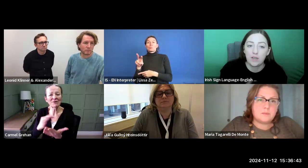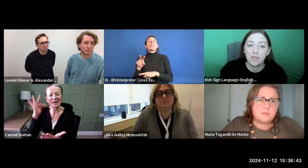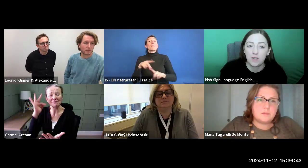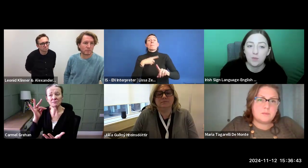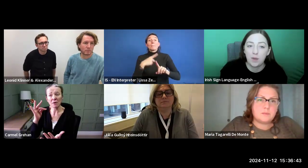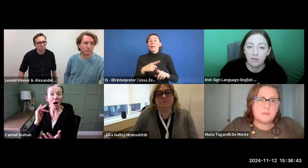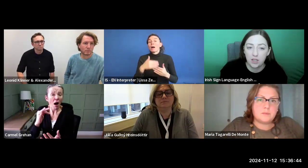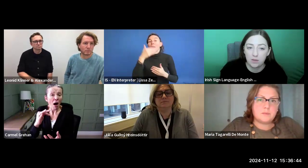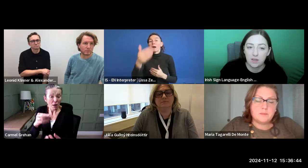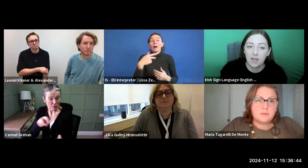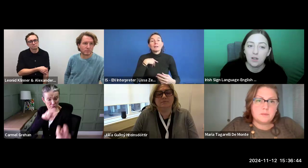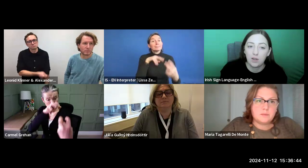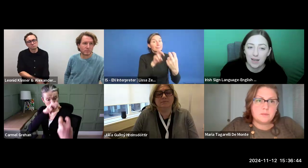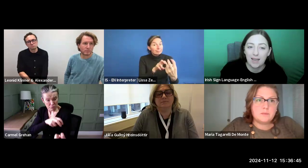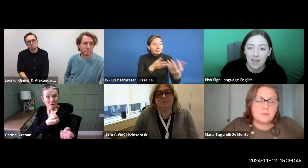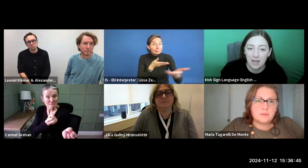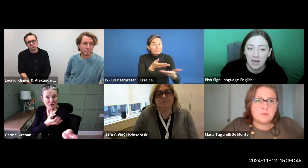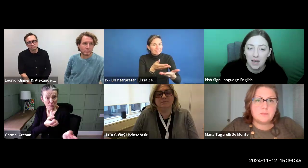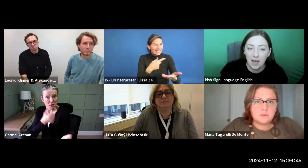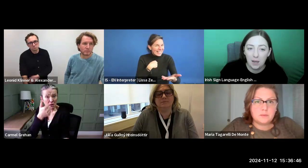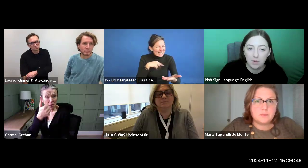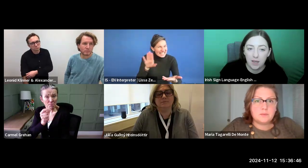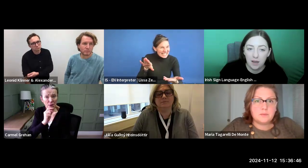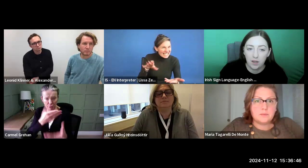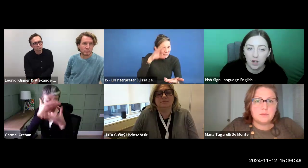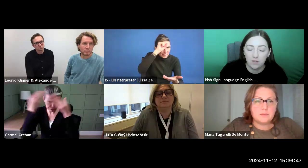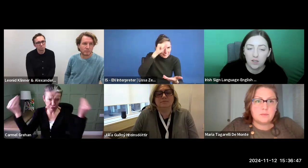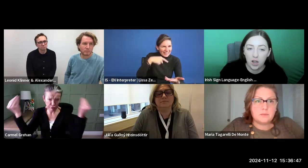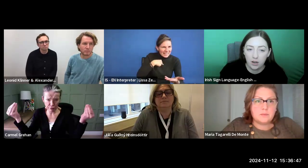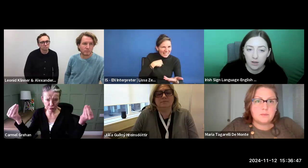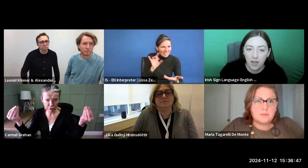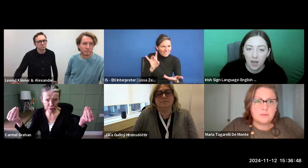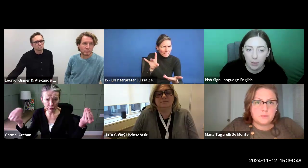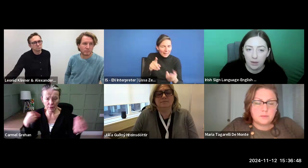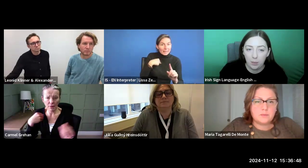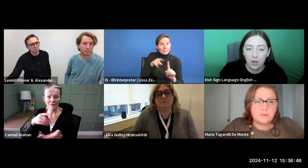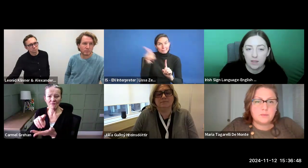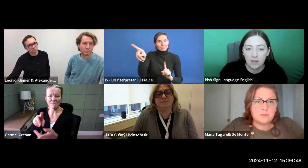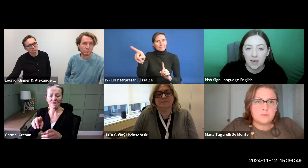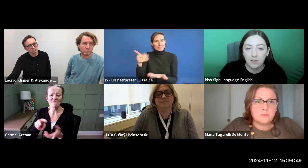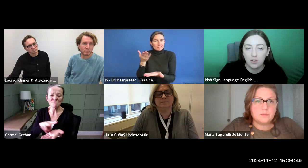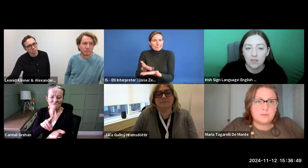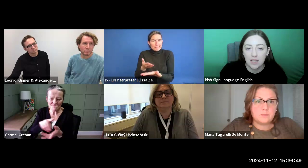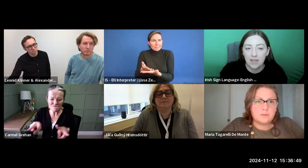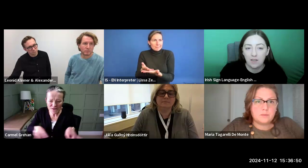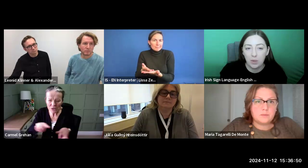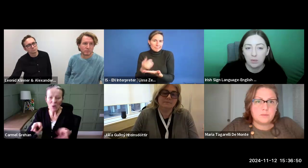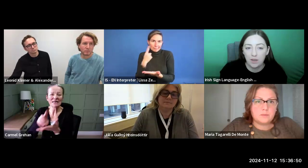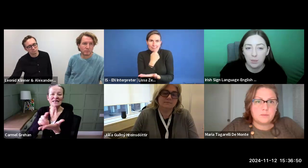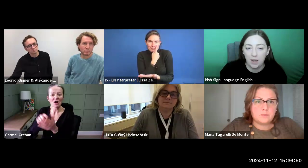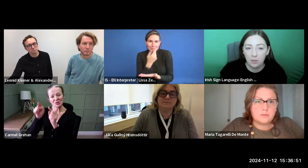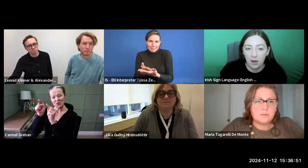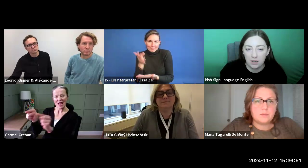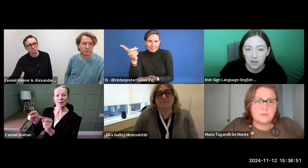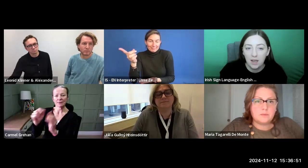to previous feedback videos that they can look at again. So they have that kind of a diary about that, because I think if you just sit and give